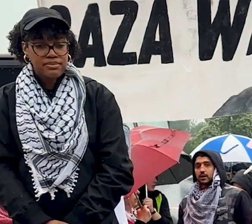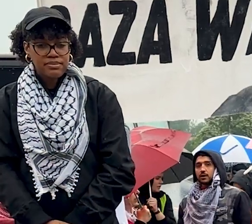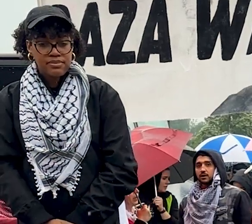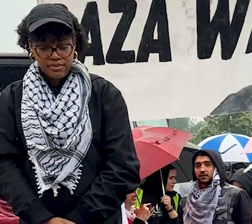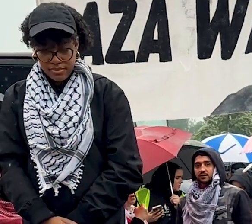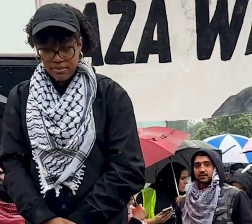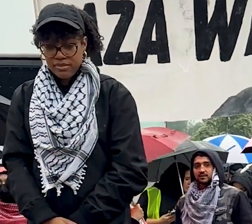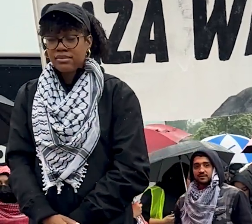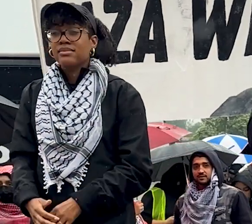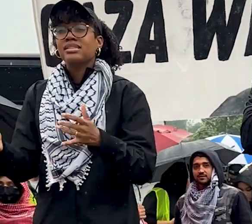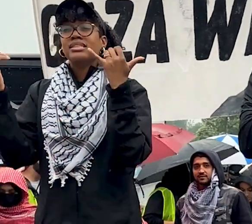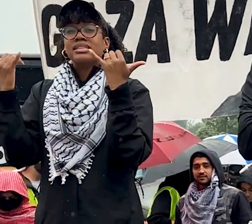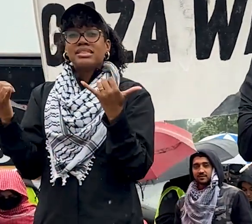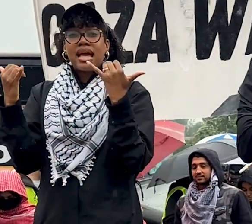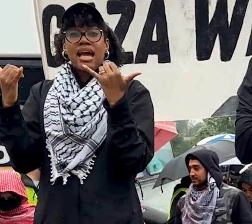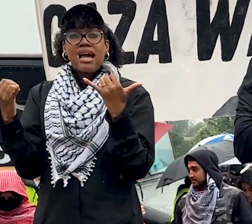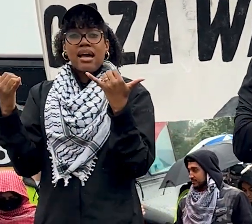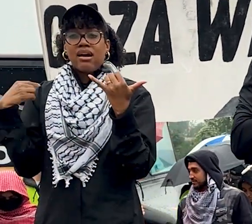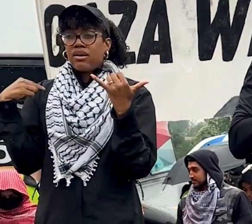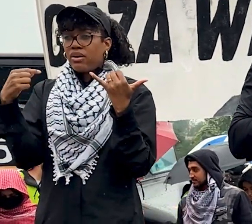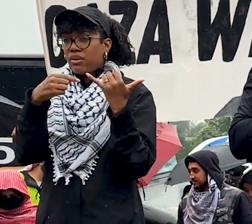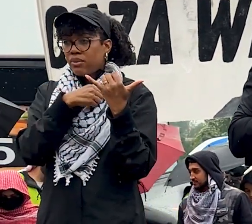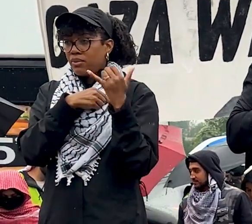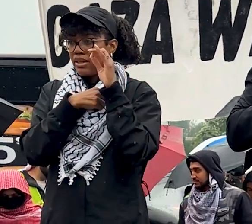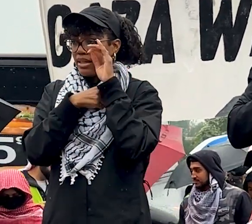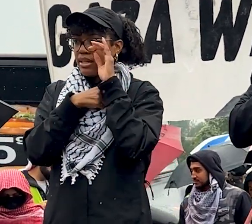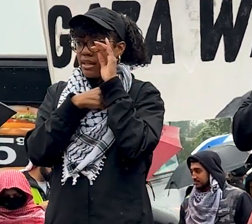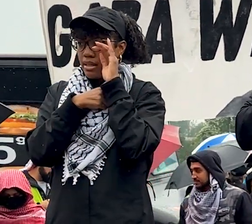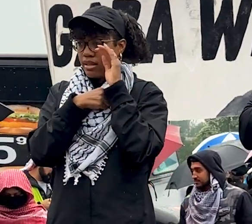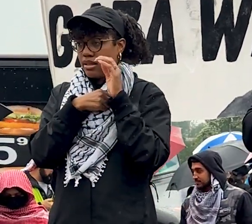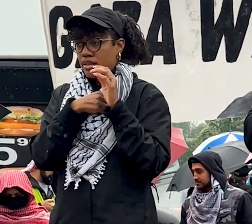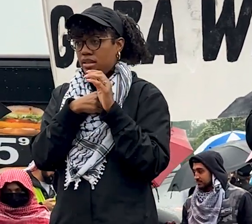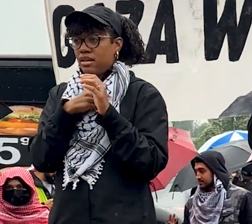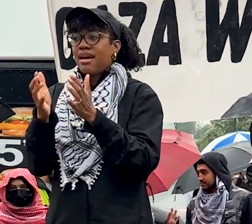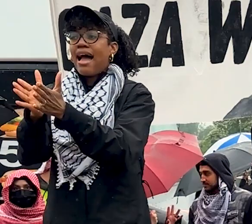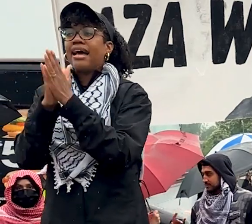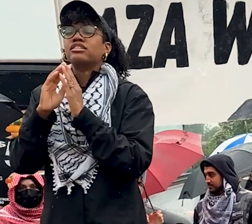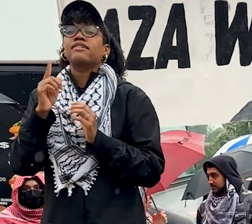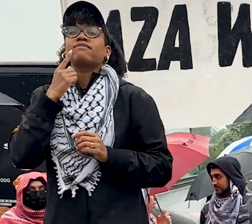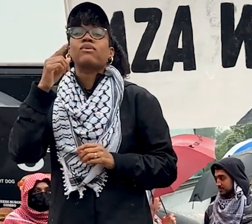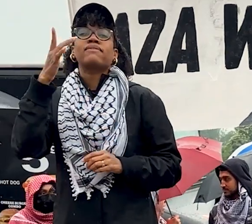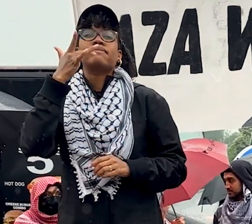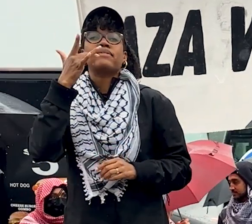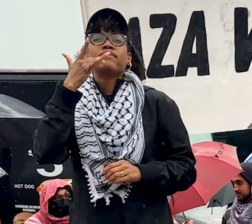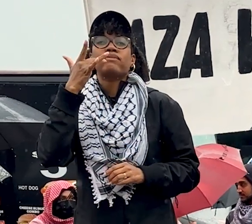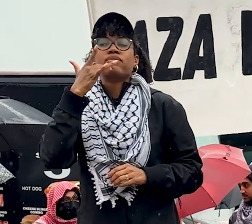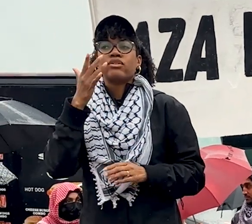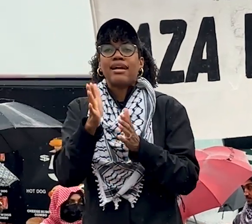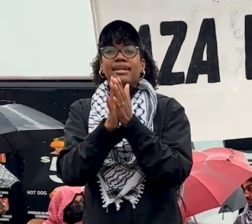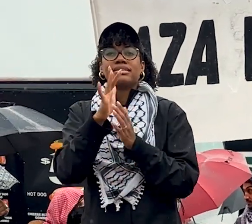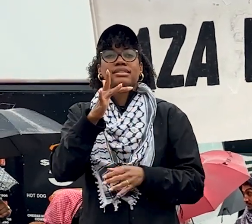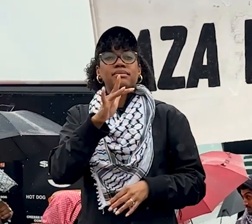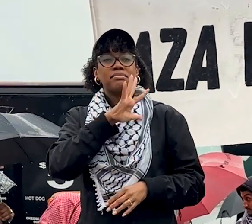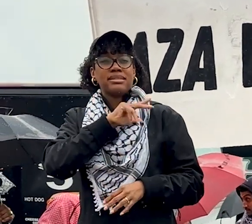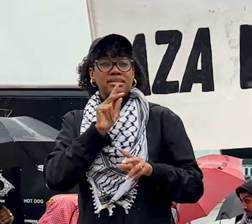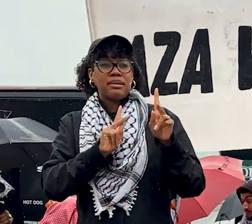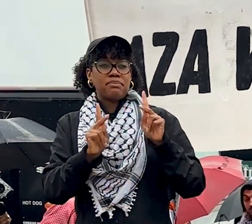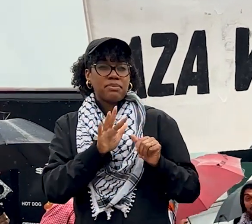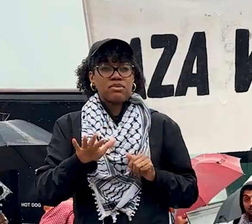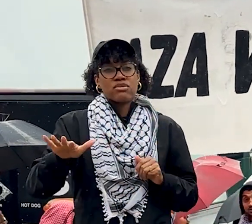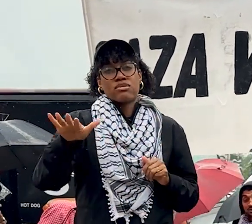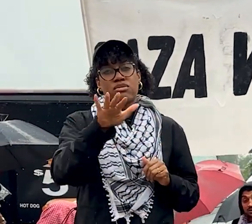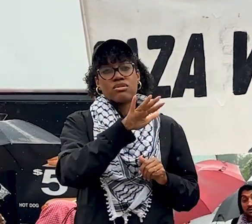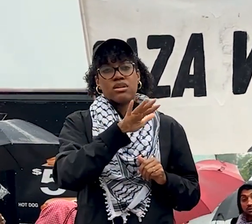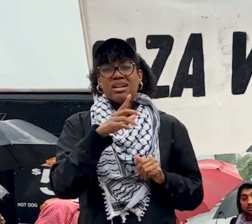Now we're claiming favors. We're doing the Palestinian people a favor. We're building a